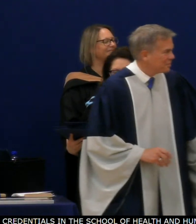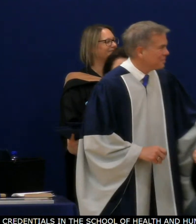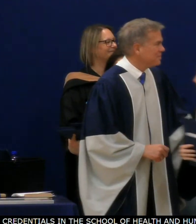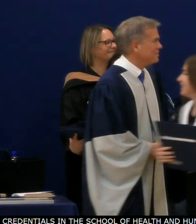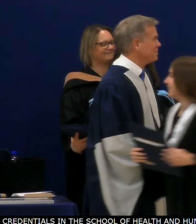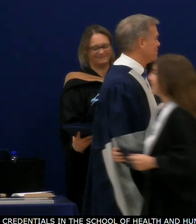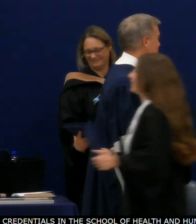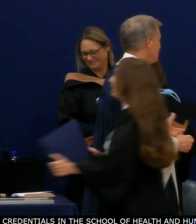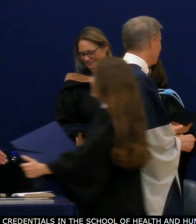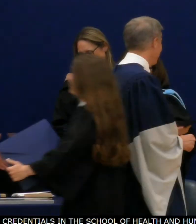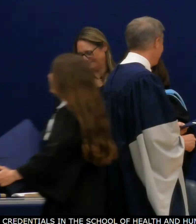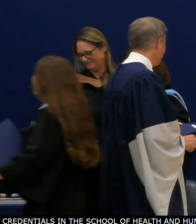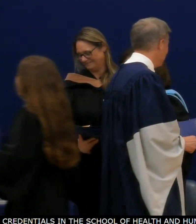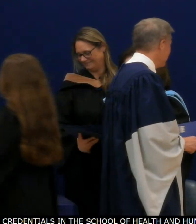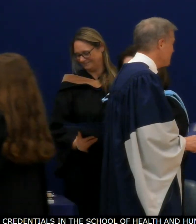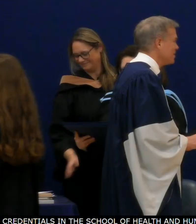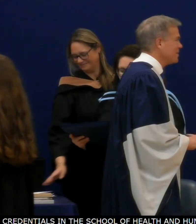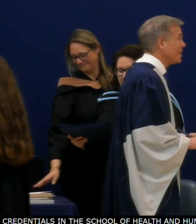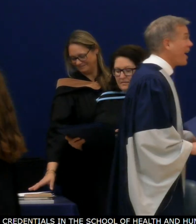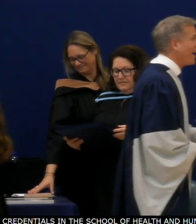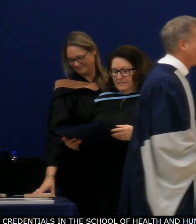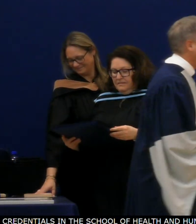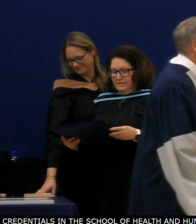Aurora Duño.